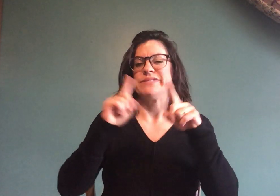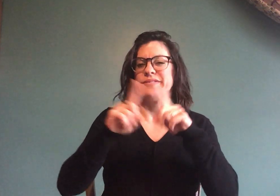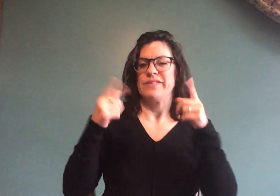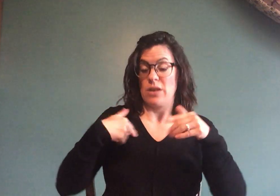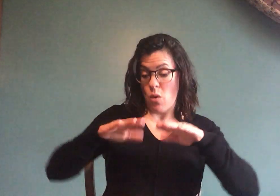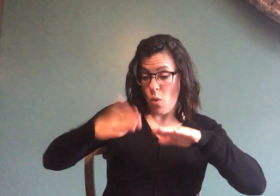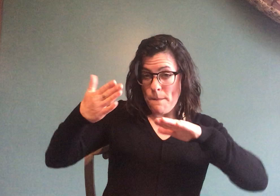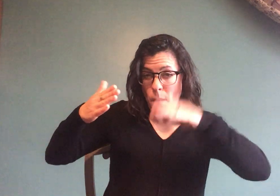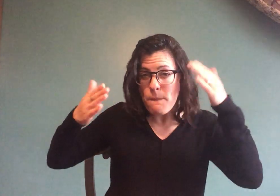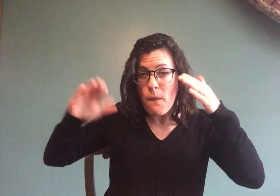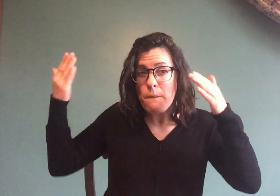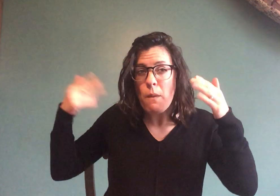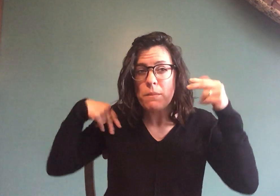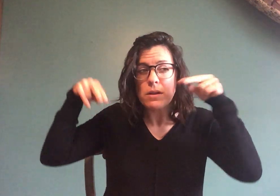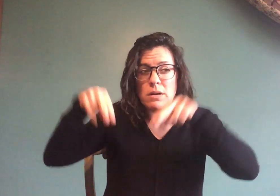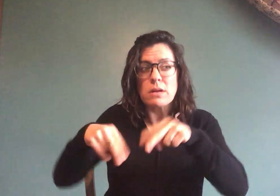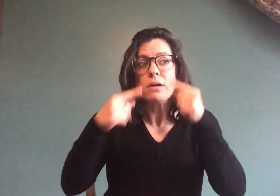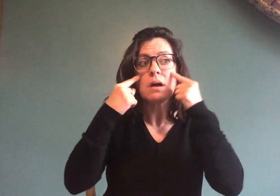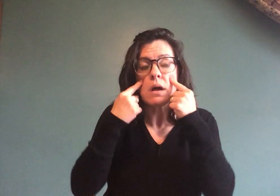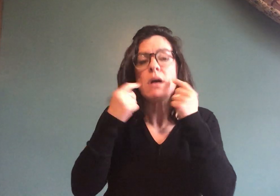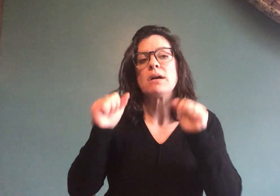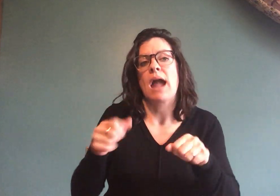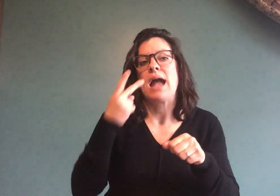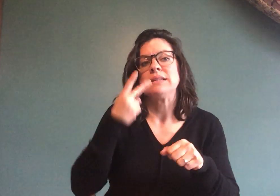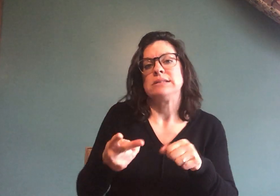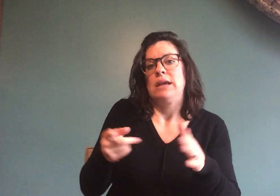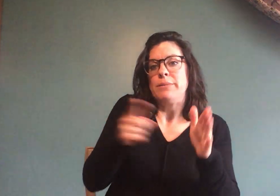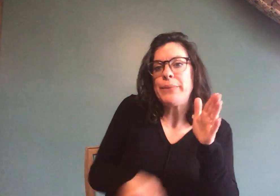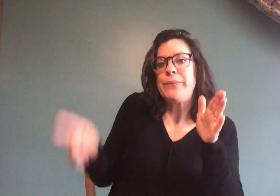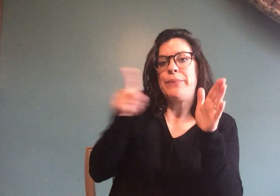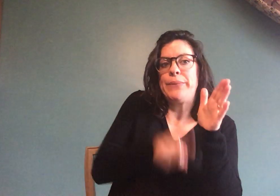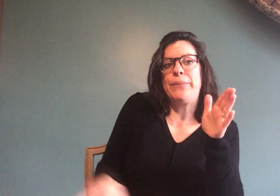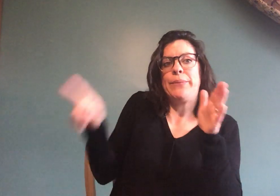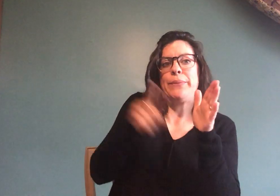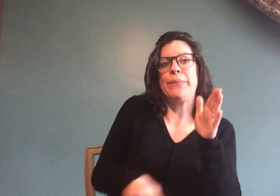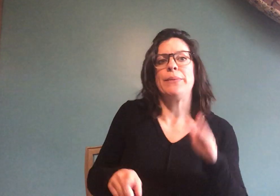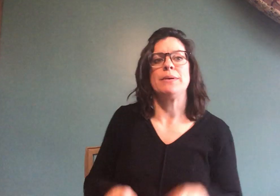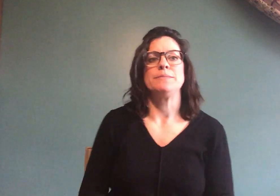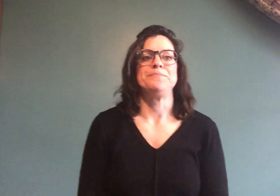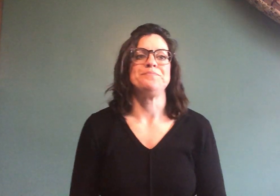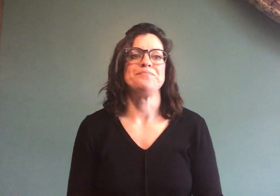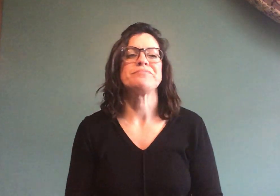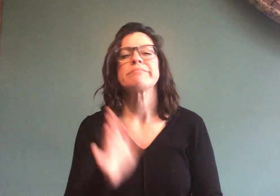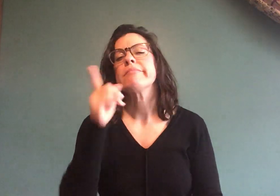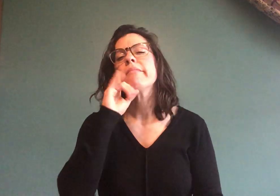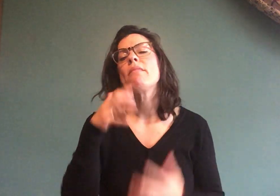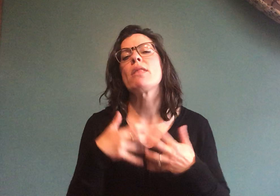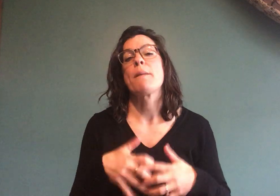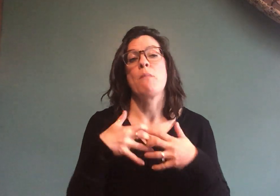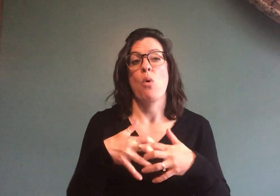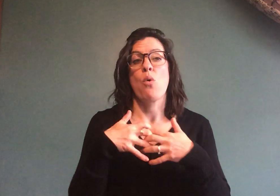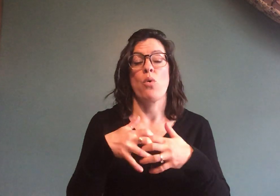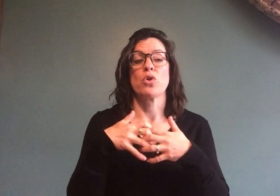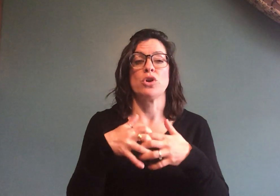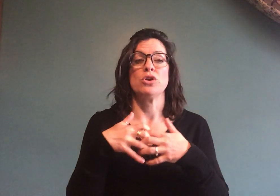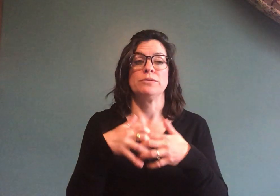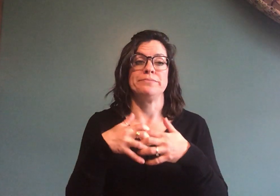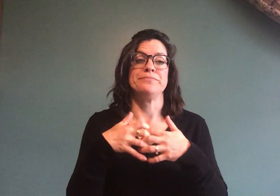I said if we had a motor being pulled, if we had a motor being pulling the